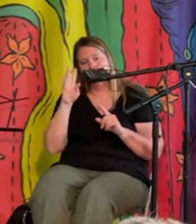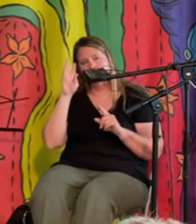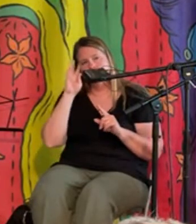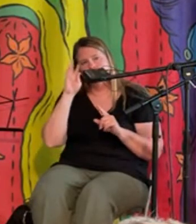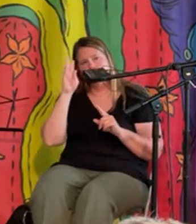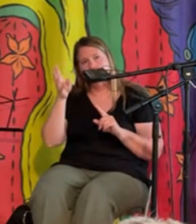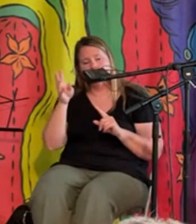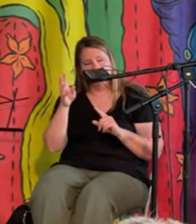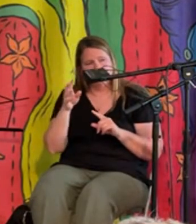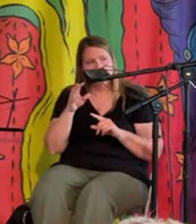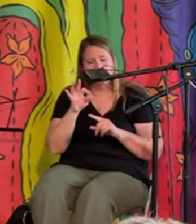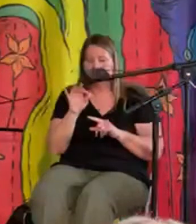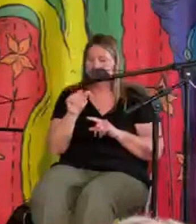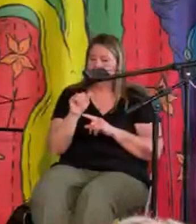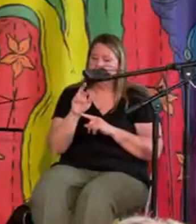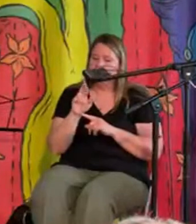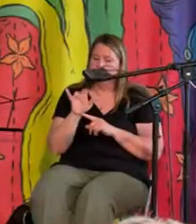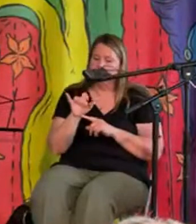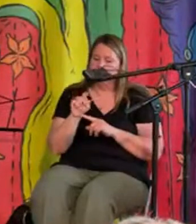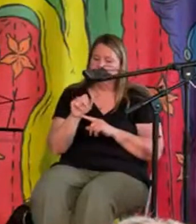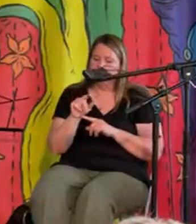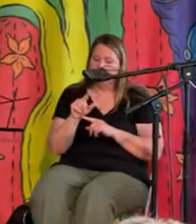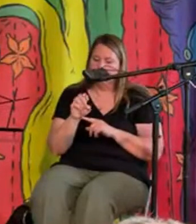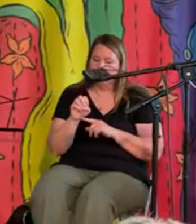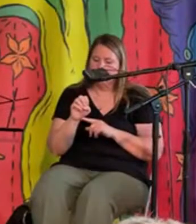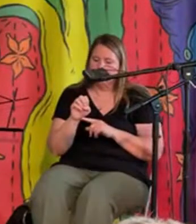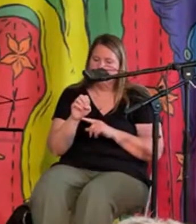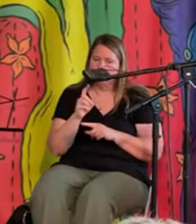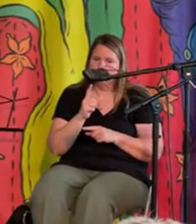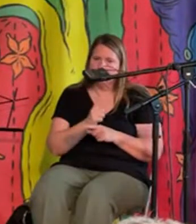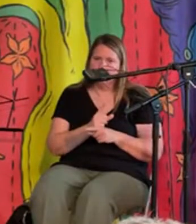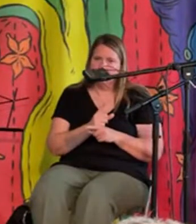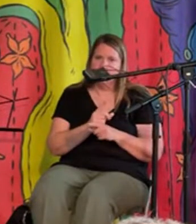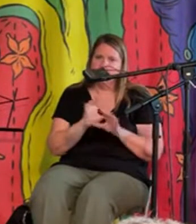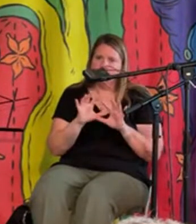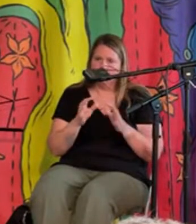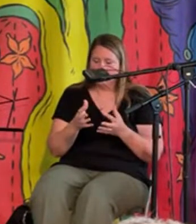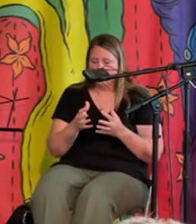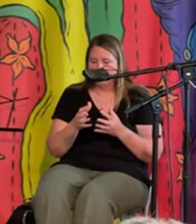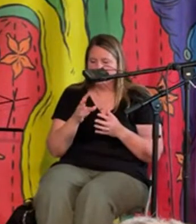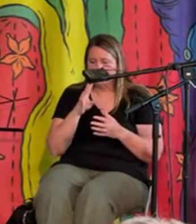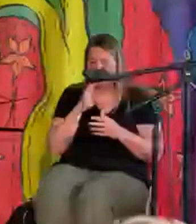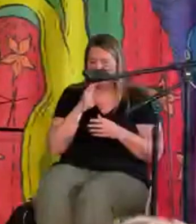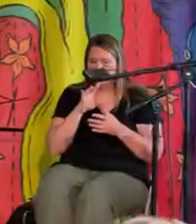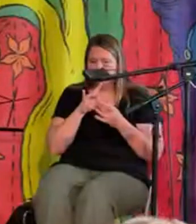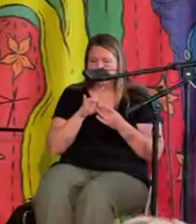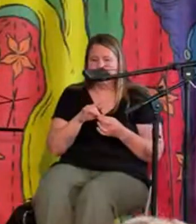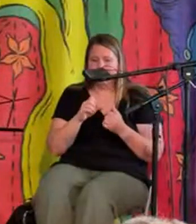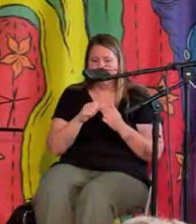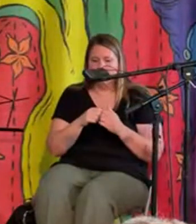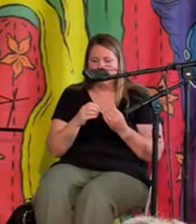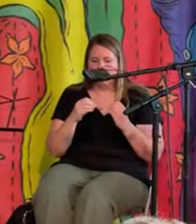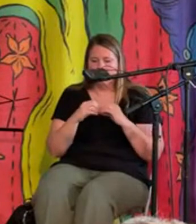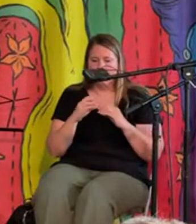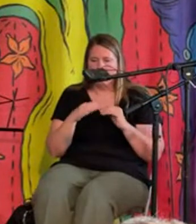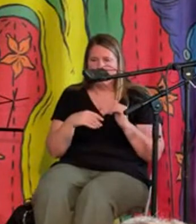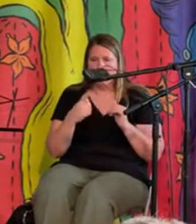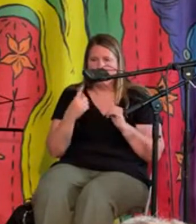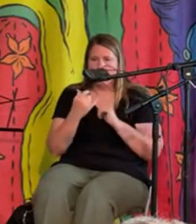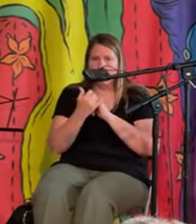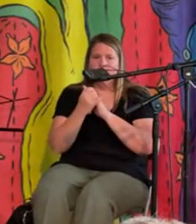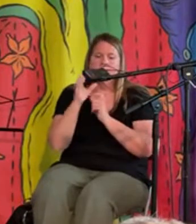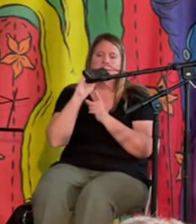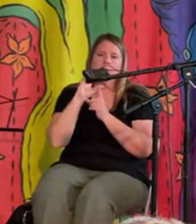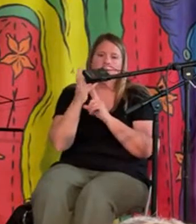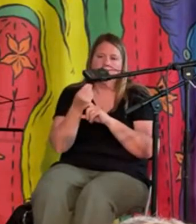correct genre. Because fairy tale can speak to more than one culture. When you have kids, you visit them, Hans